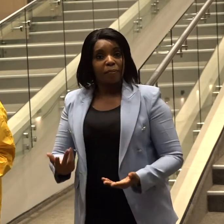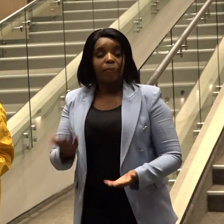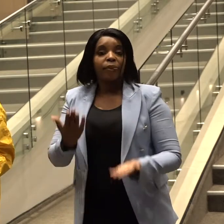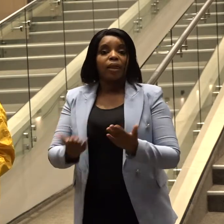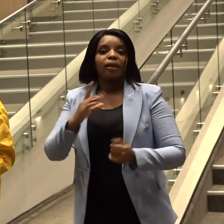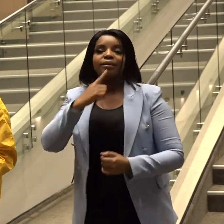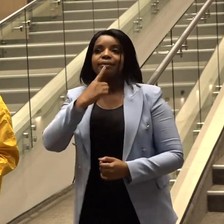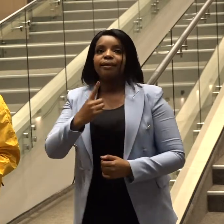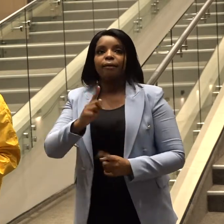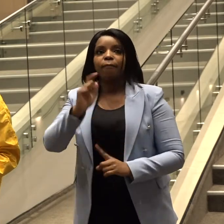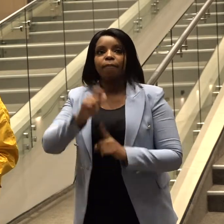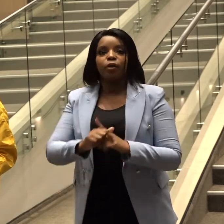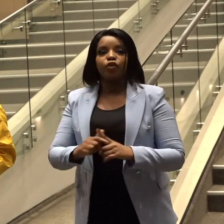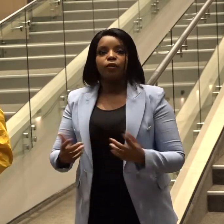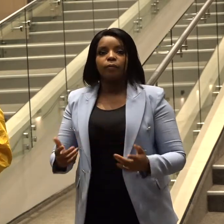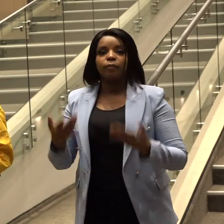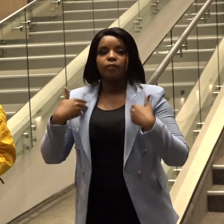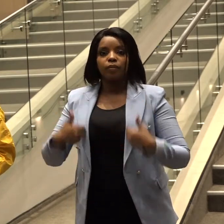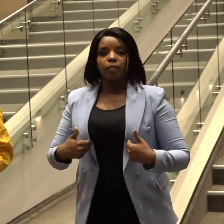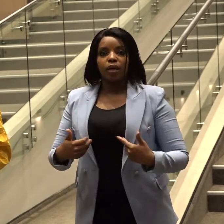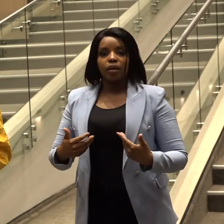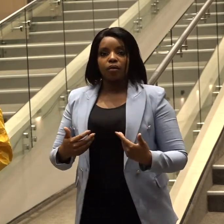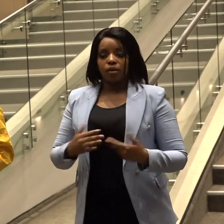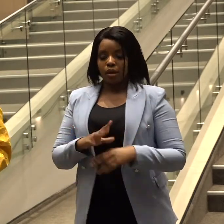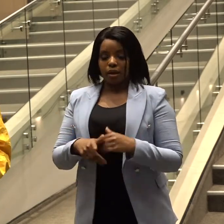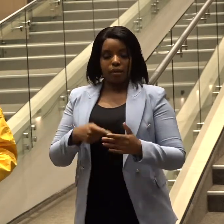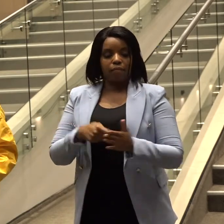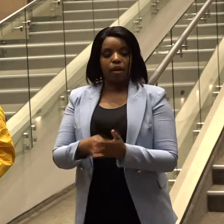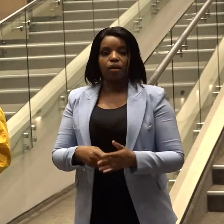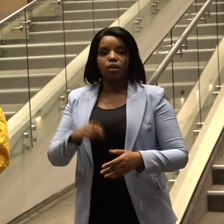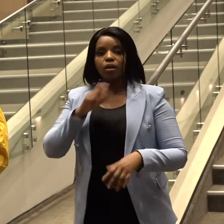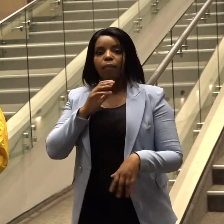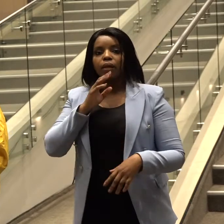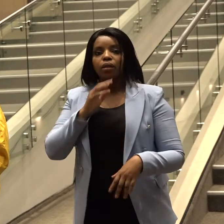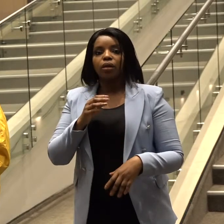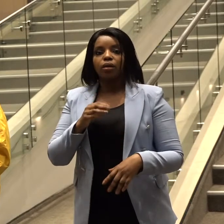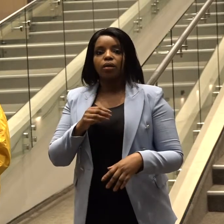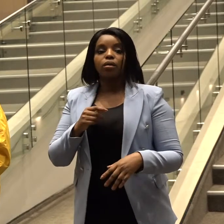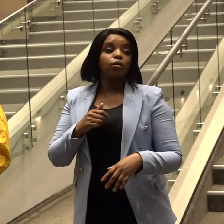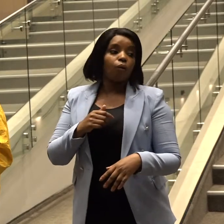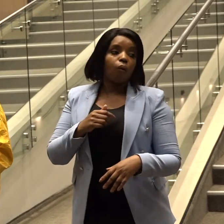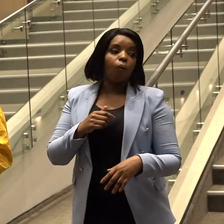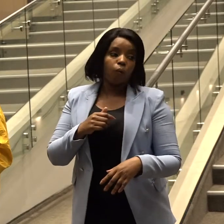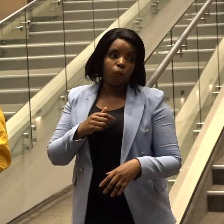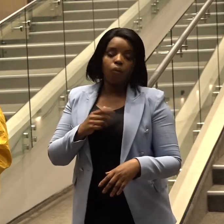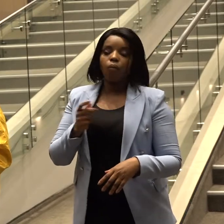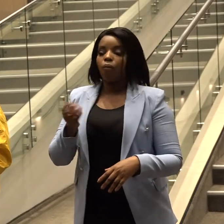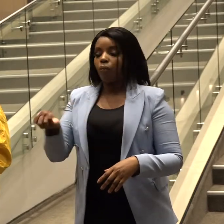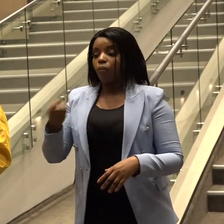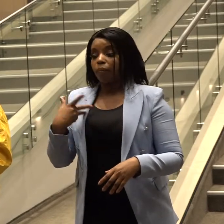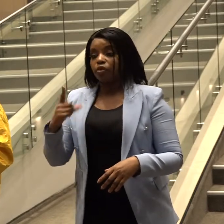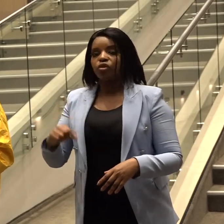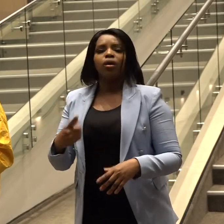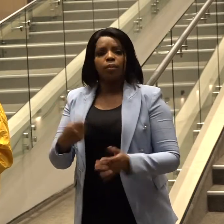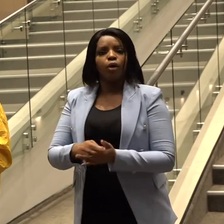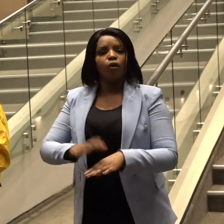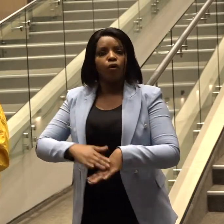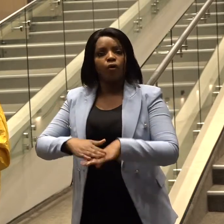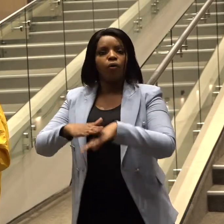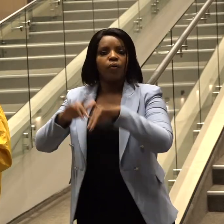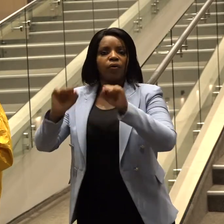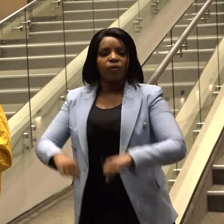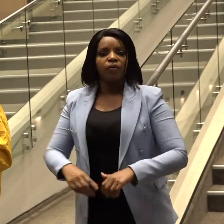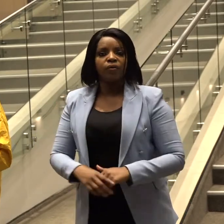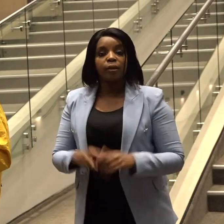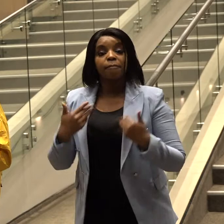if I buy it I'm encouraging that person going steal more I'll buy more I understand so my concern is that please let's